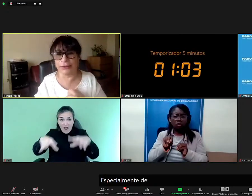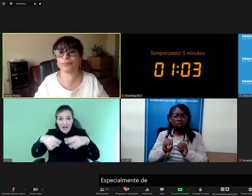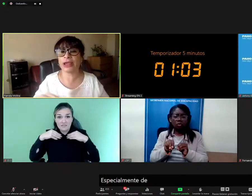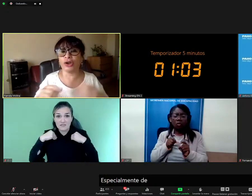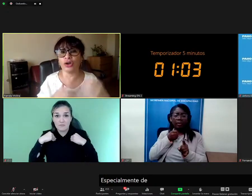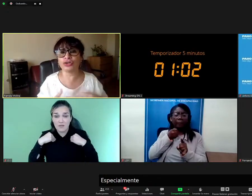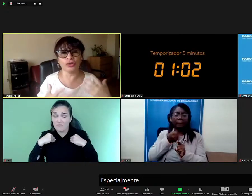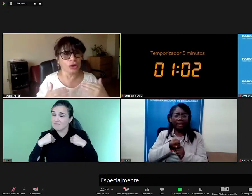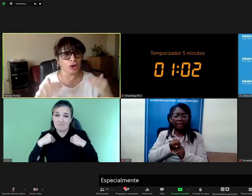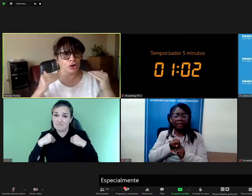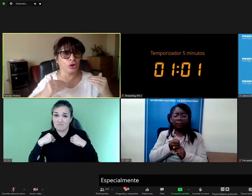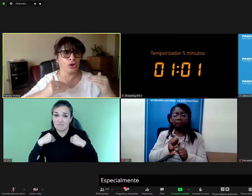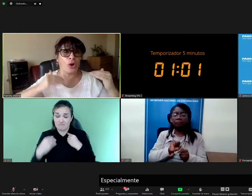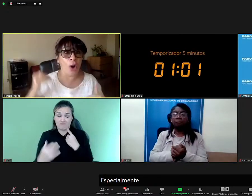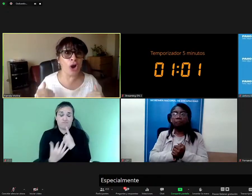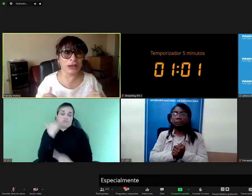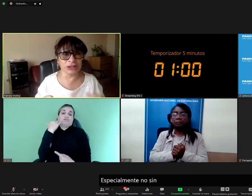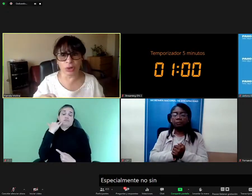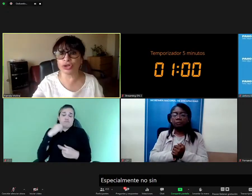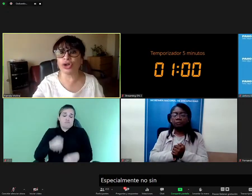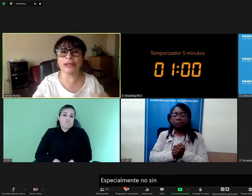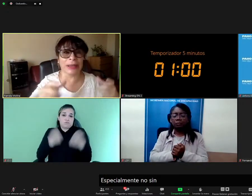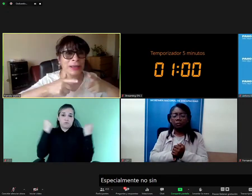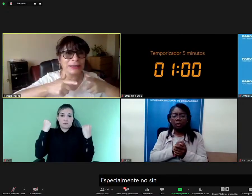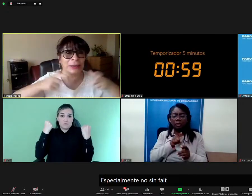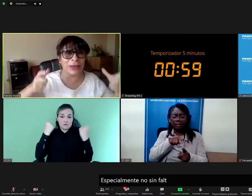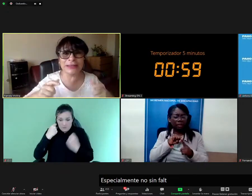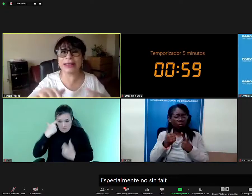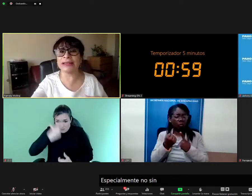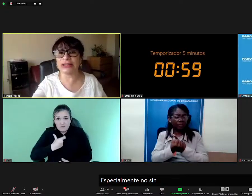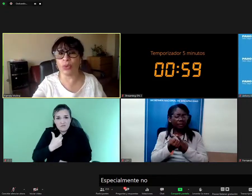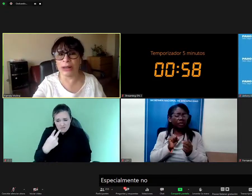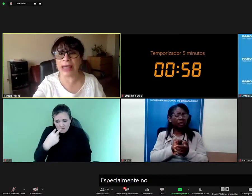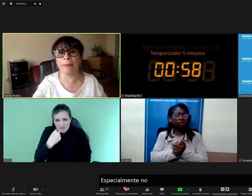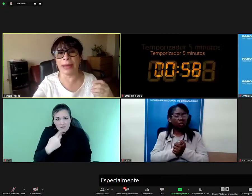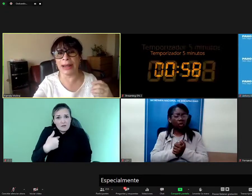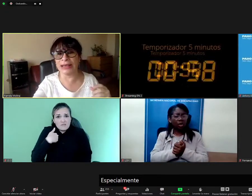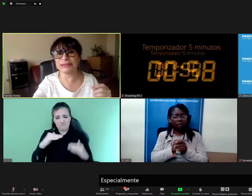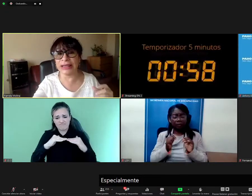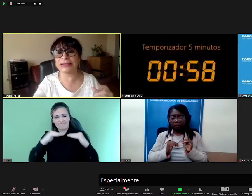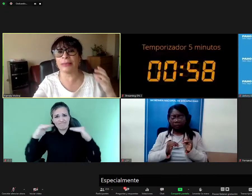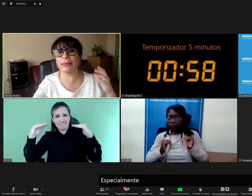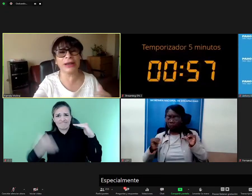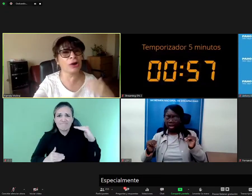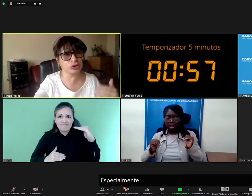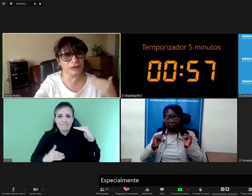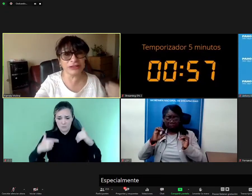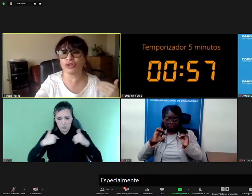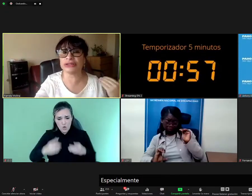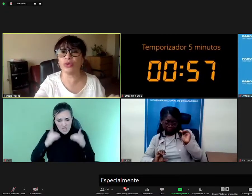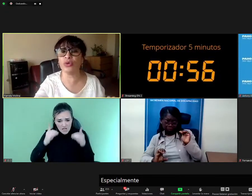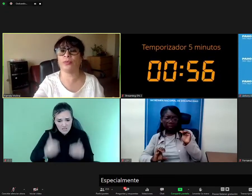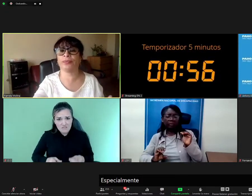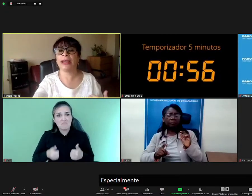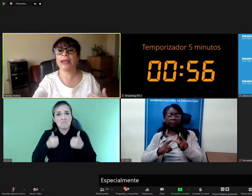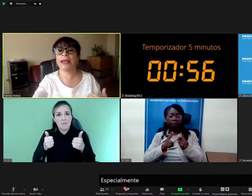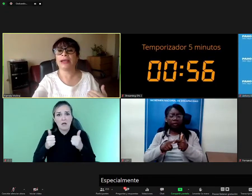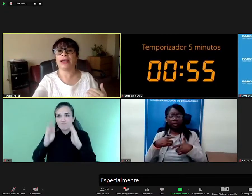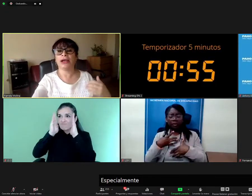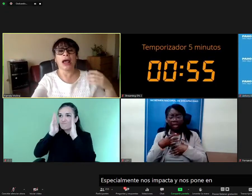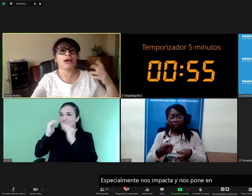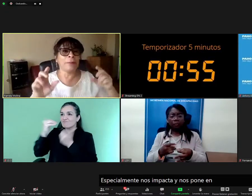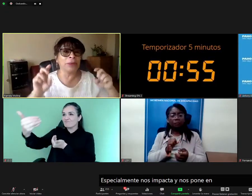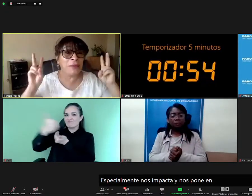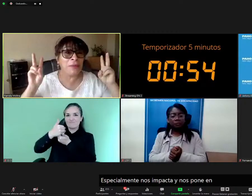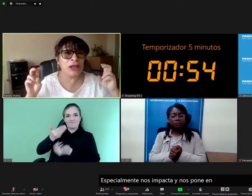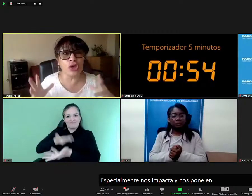disabilities it has an effect and an impact on us and it places us in a fully and equal situation and we are